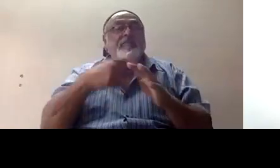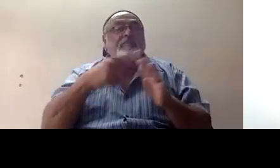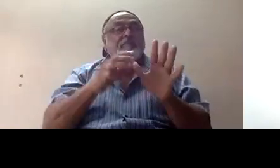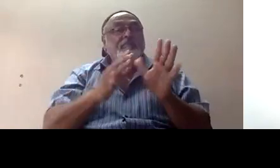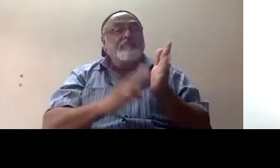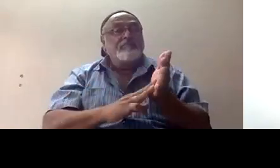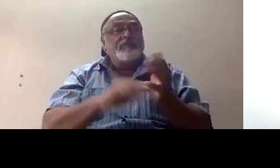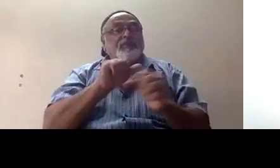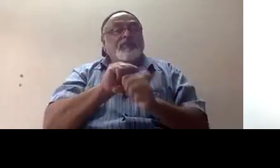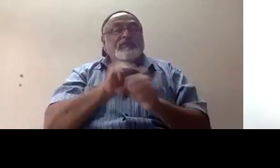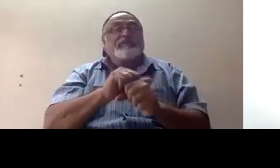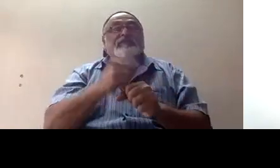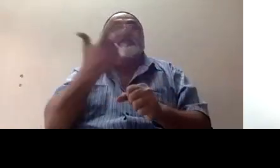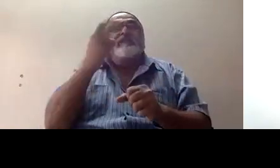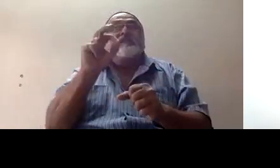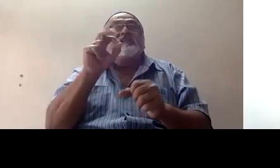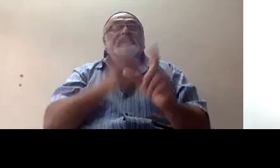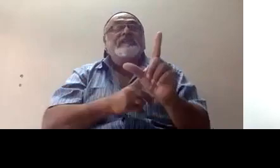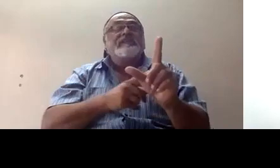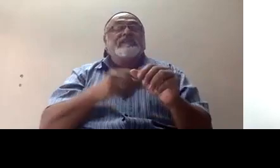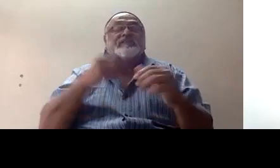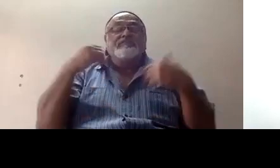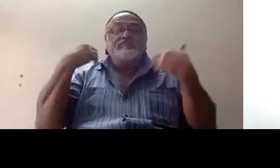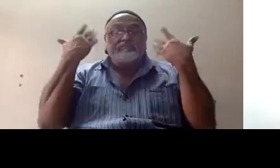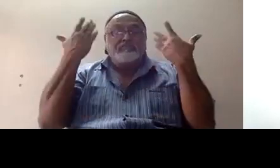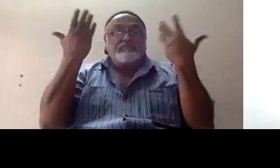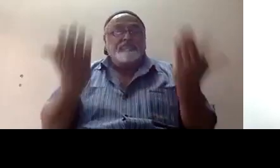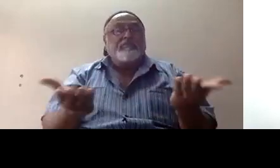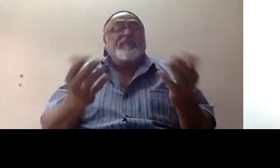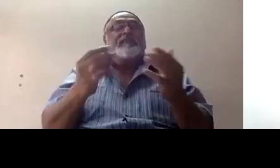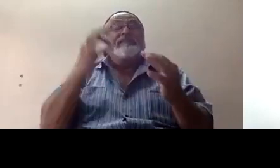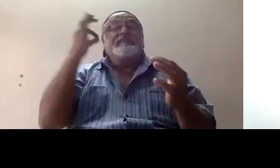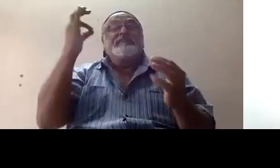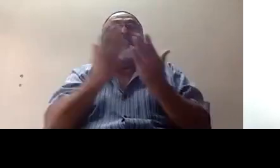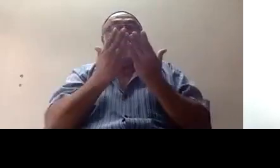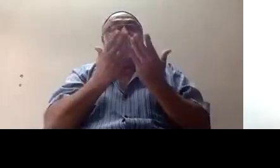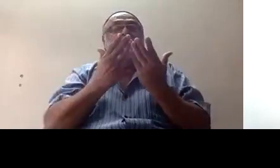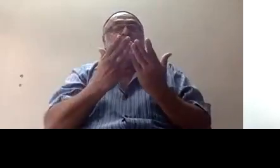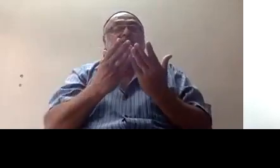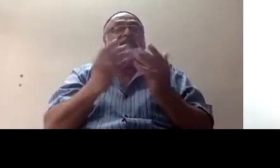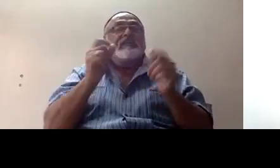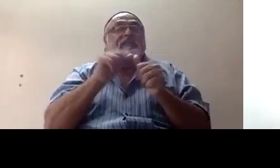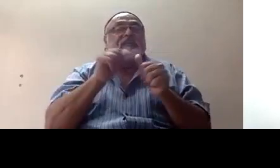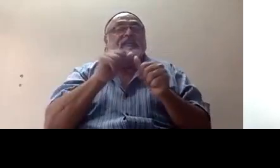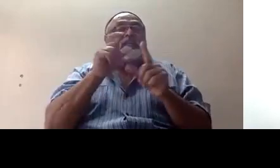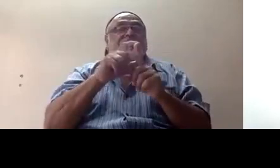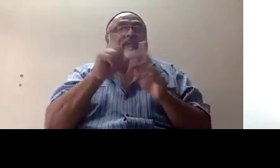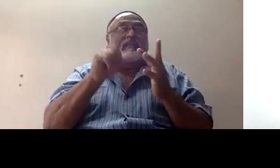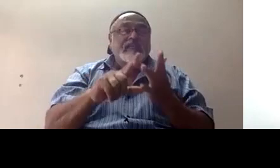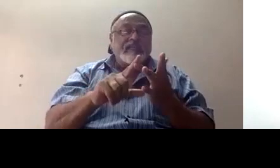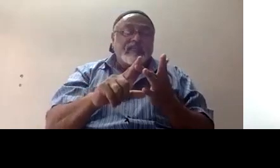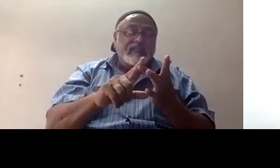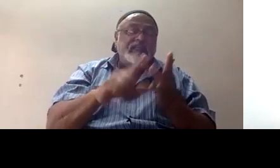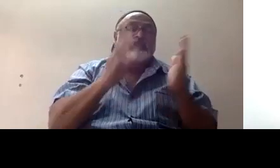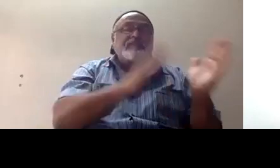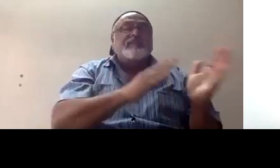30 years, starting her career as a special educator in AADI, which is an NGO, and later as the managing director